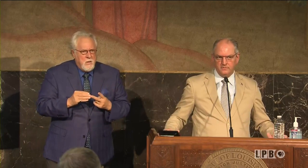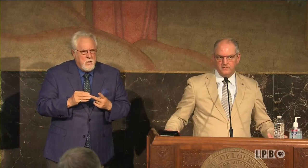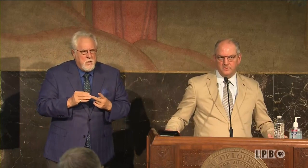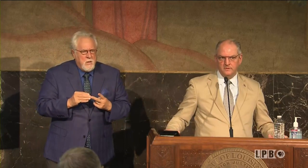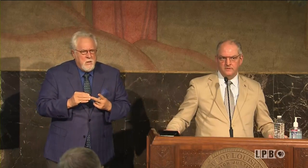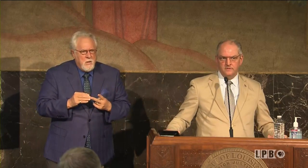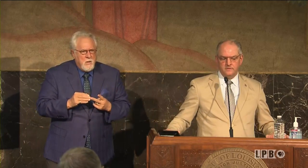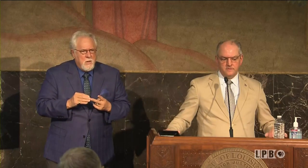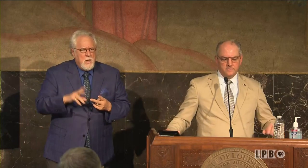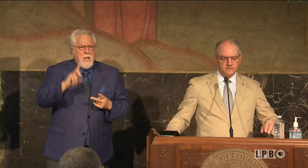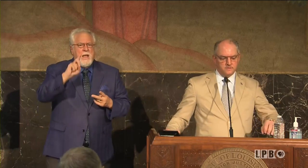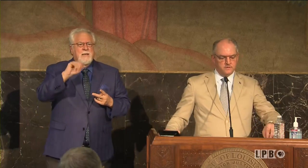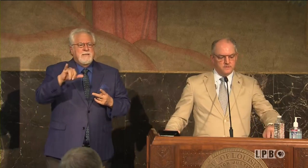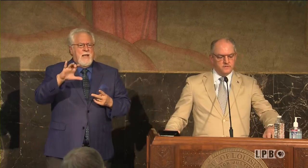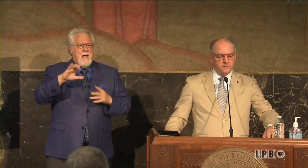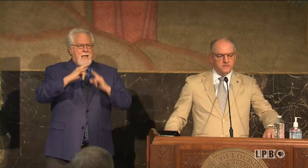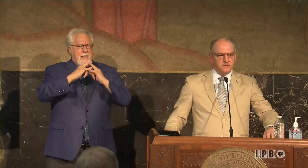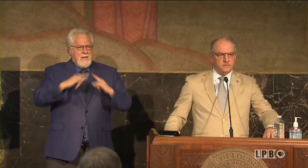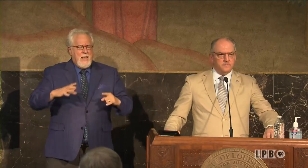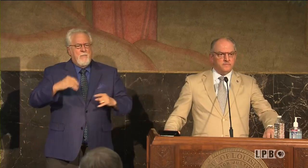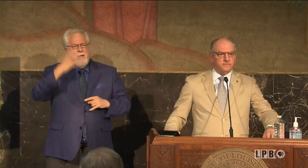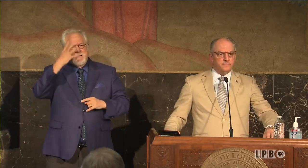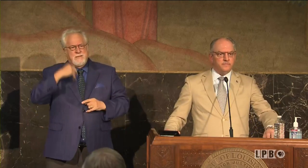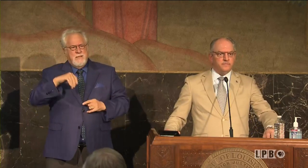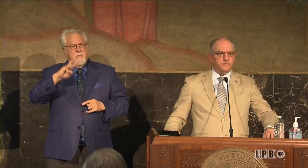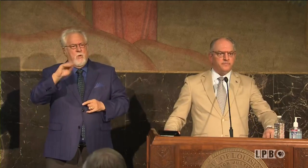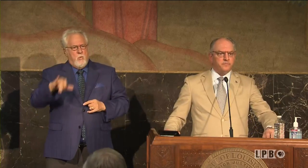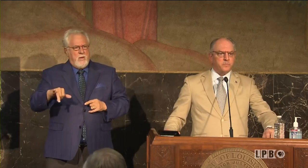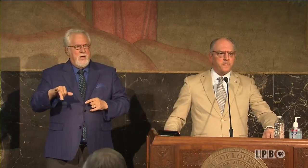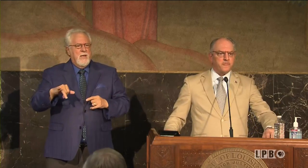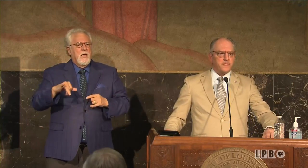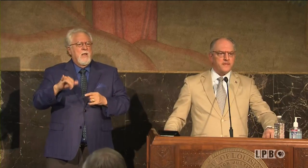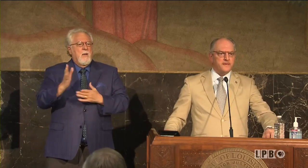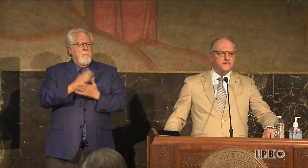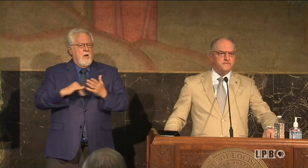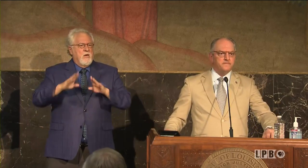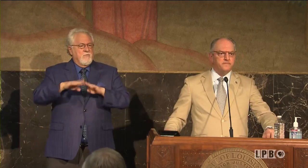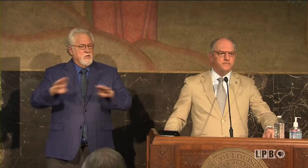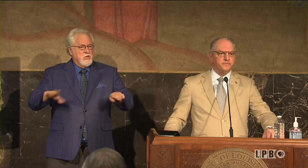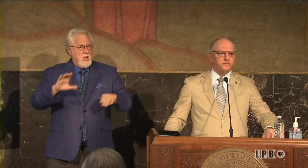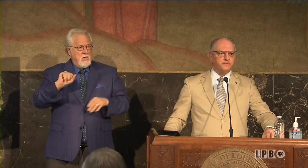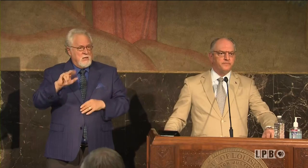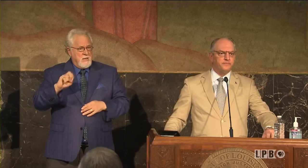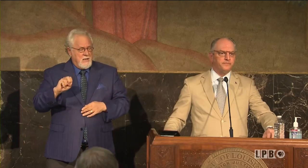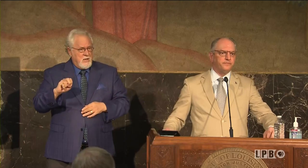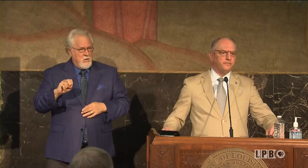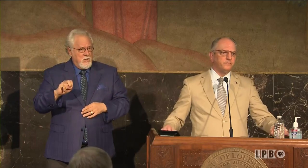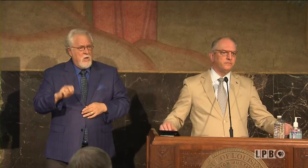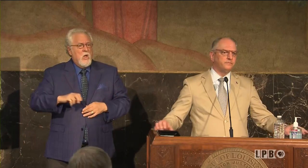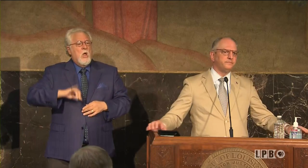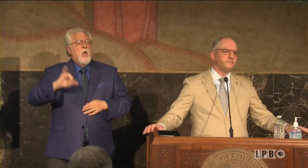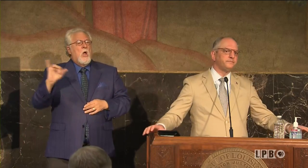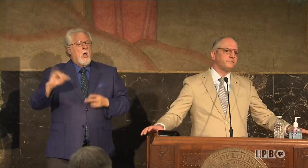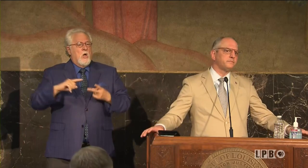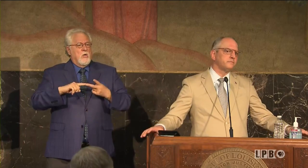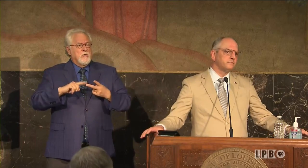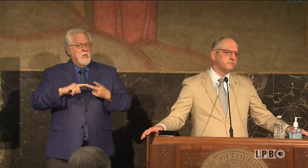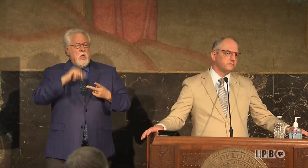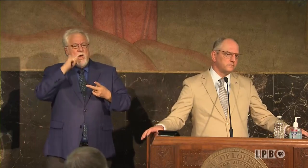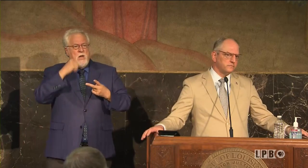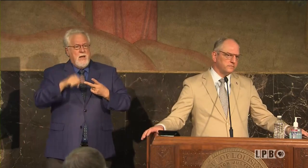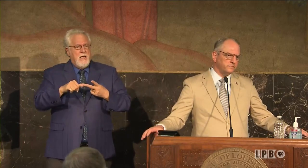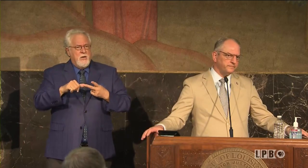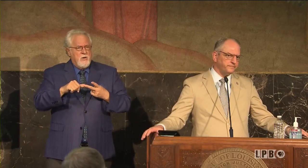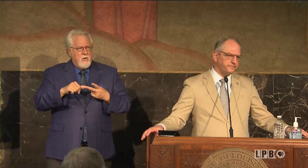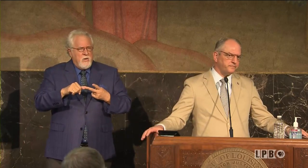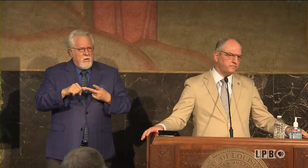camps and sleepaway camps, what the status of those is? And that's a big part of childcare and Yeah. the workforce again. Also, can you respond to the letter that Jeff